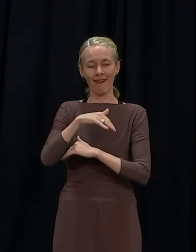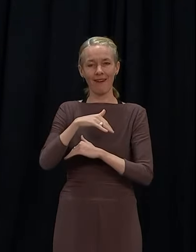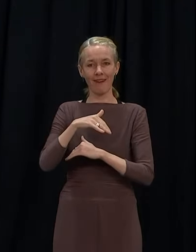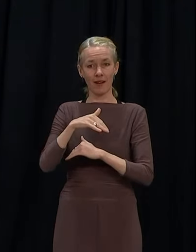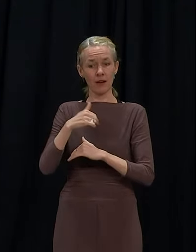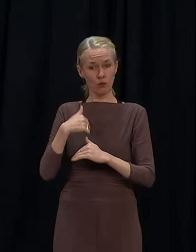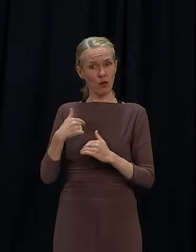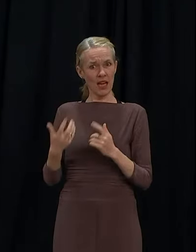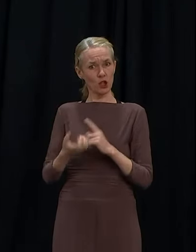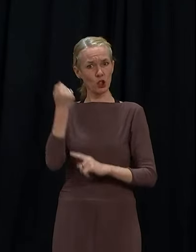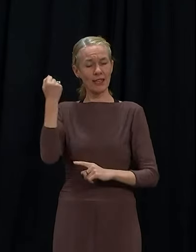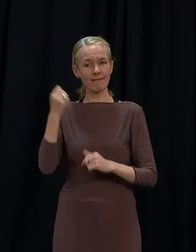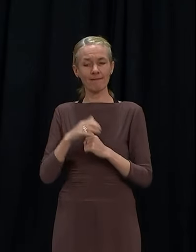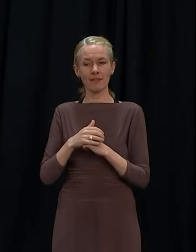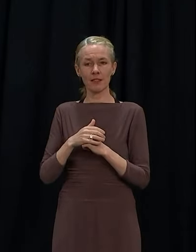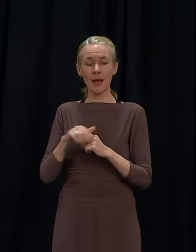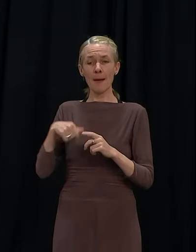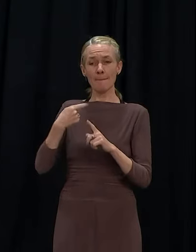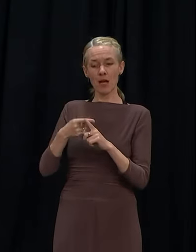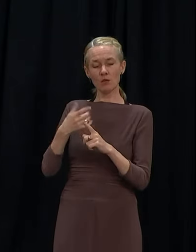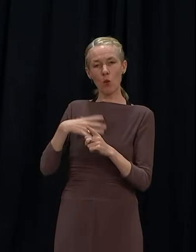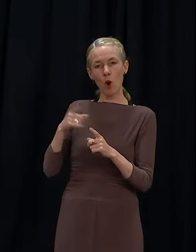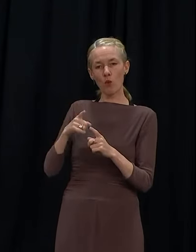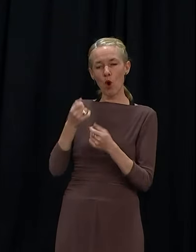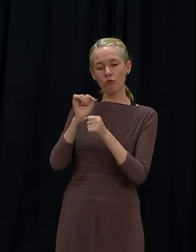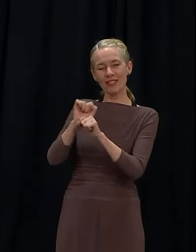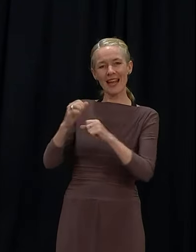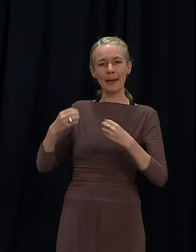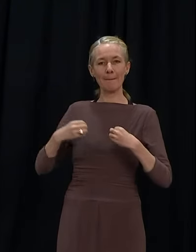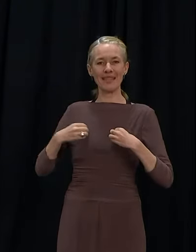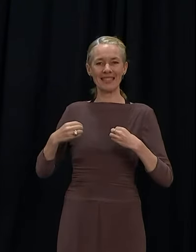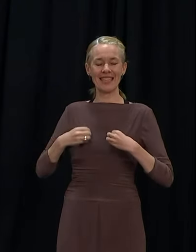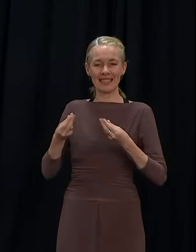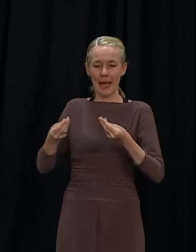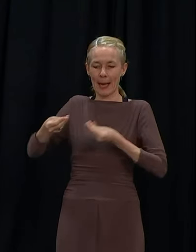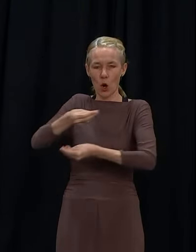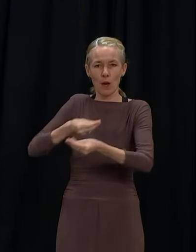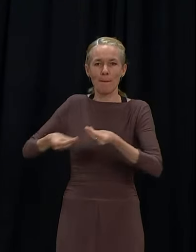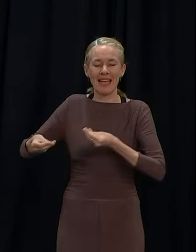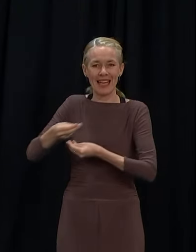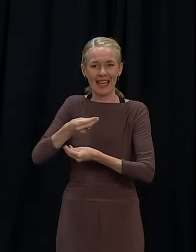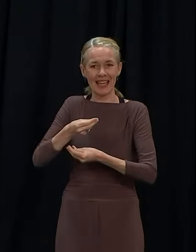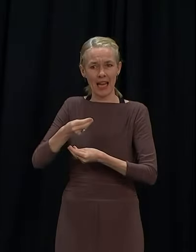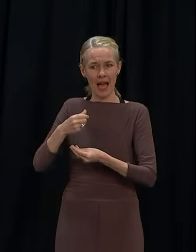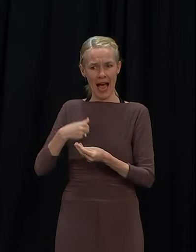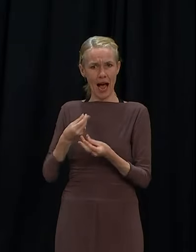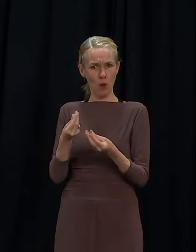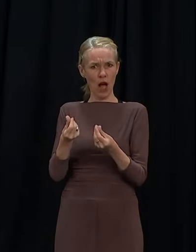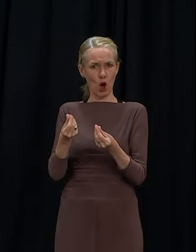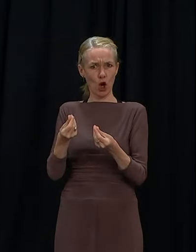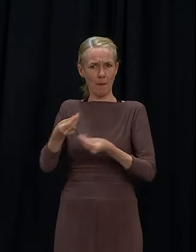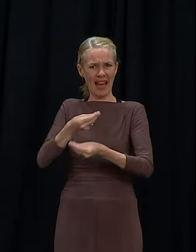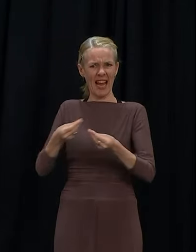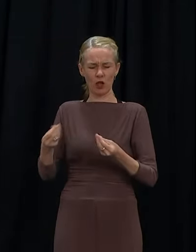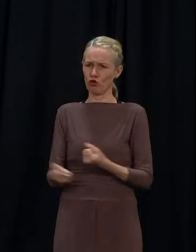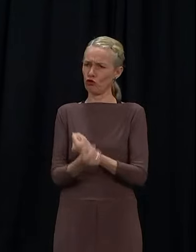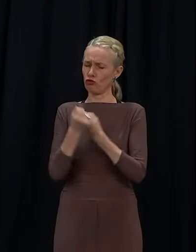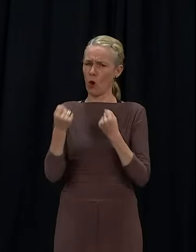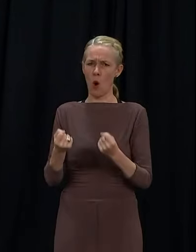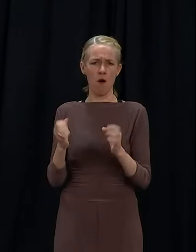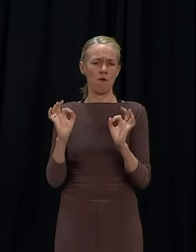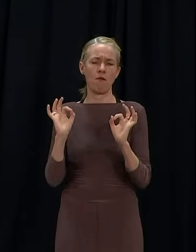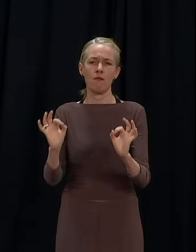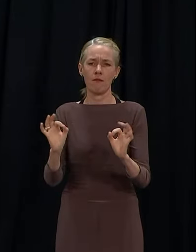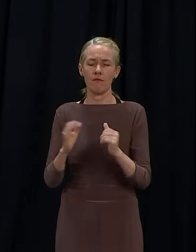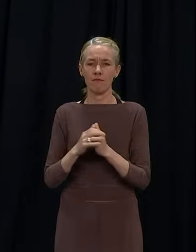and the economy. With unemployment at 4% and the economy performing at pre-COVID levels, we've done that too. I know the battle with COVID